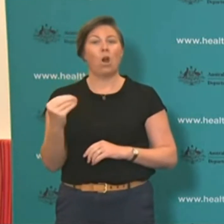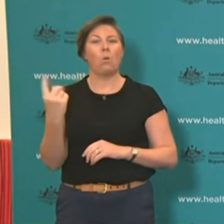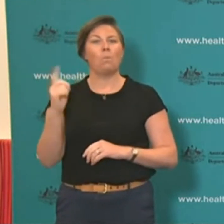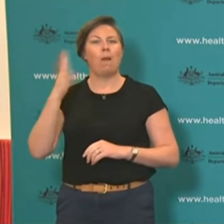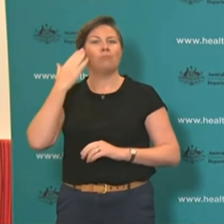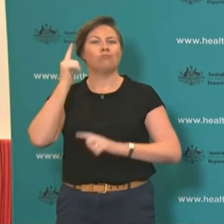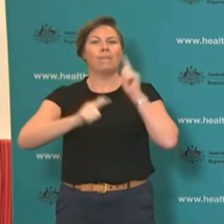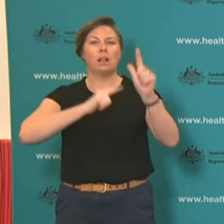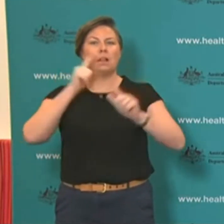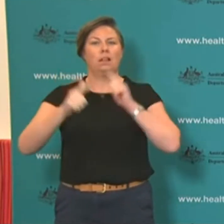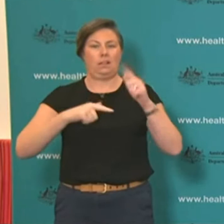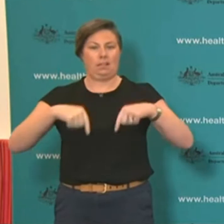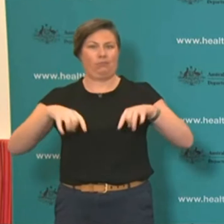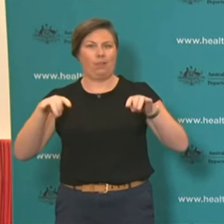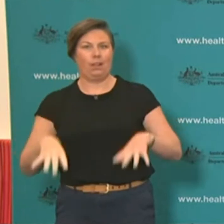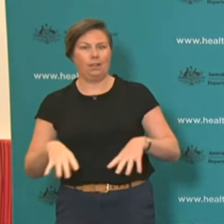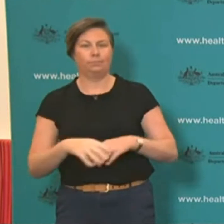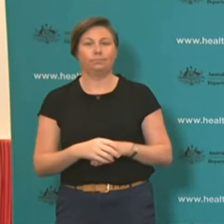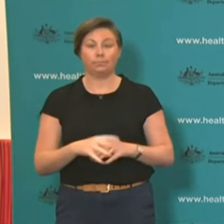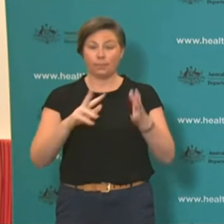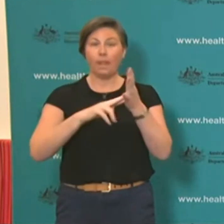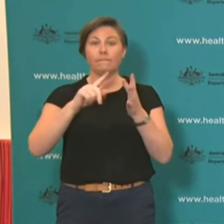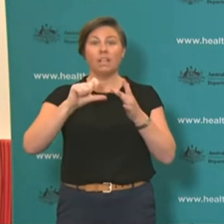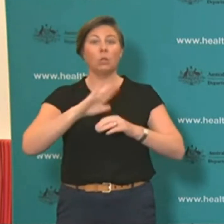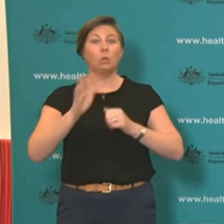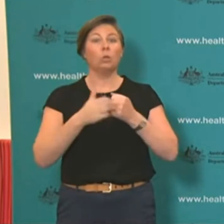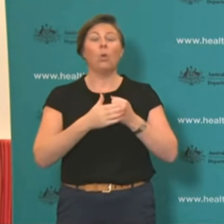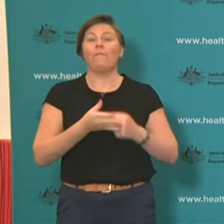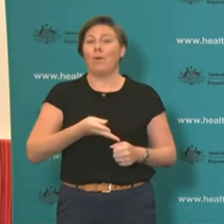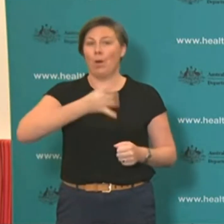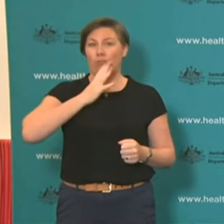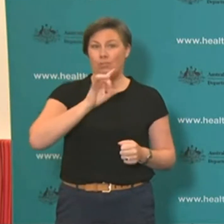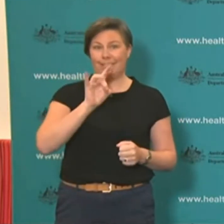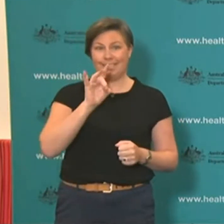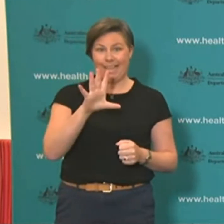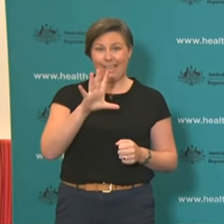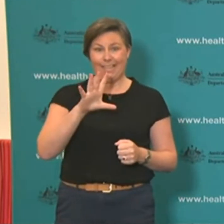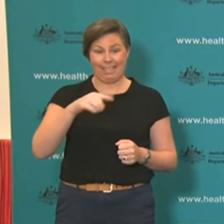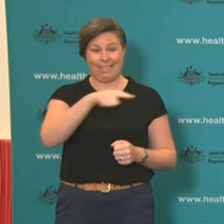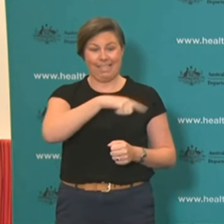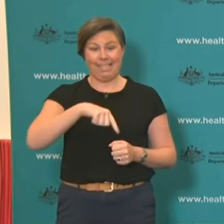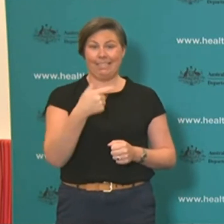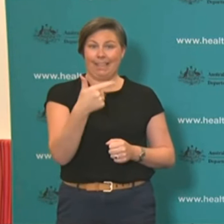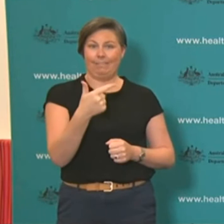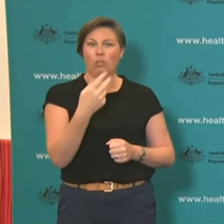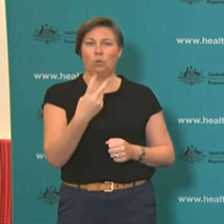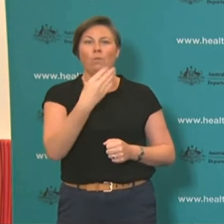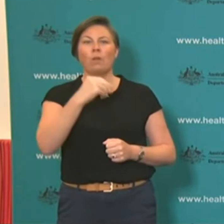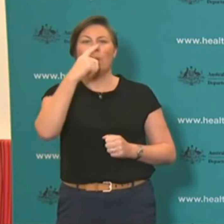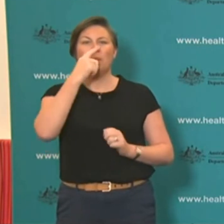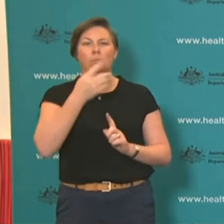travellers. Victoria today reported 410 new cases. 72 of those were locally acquired